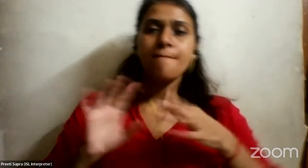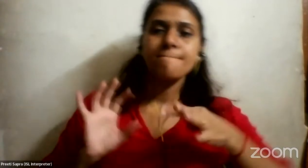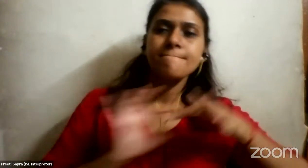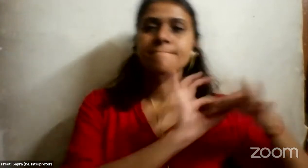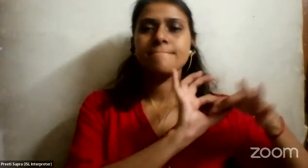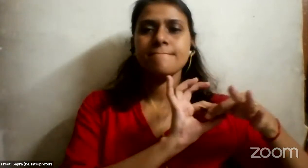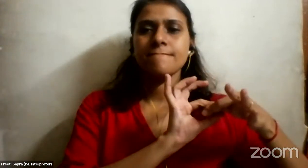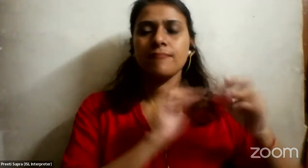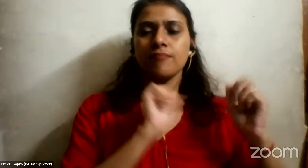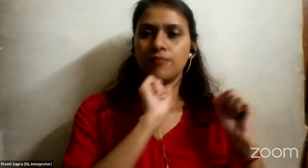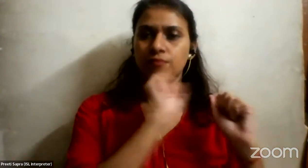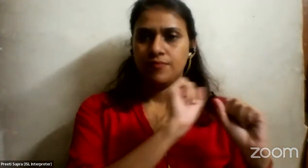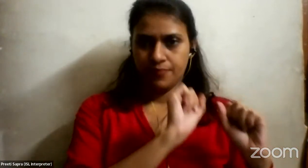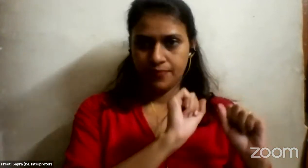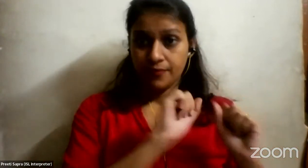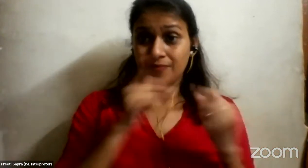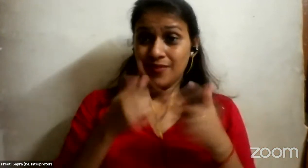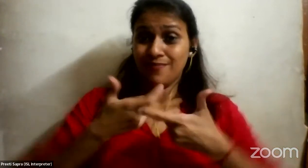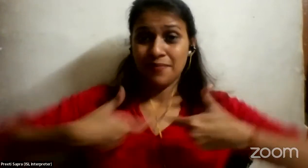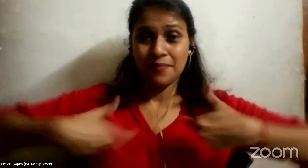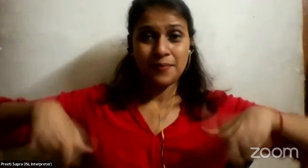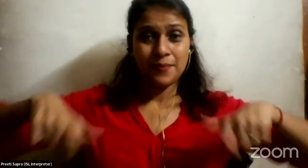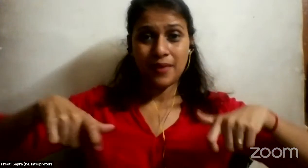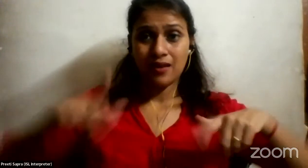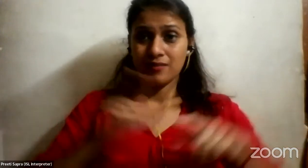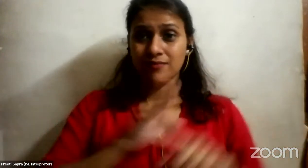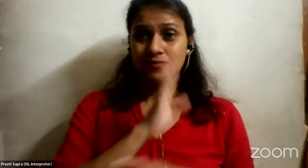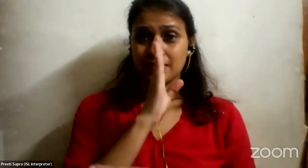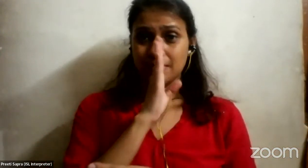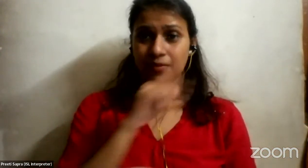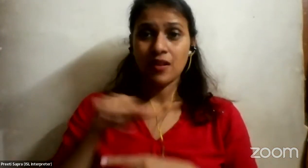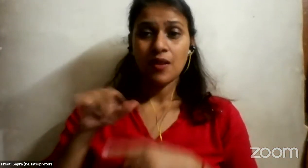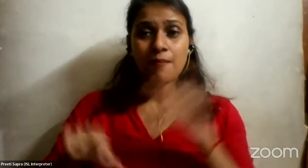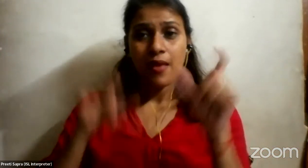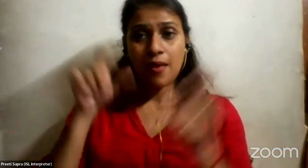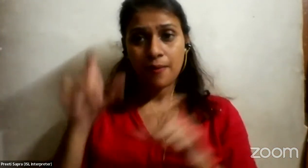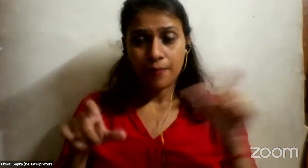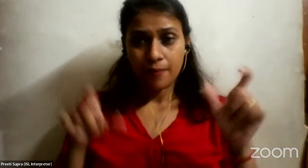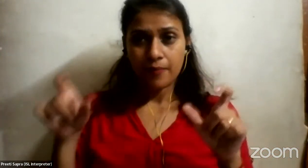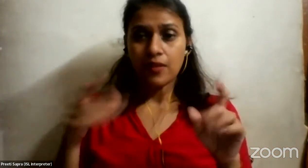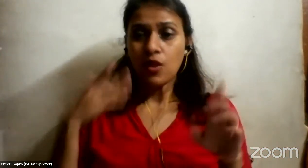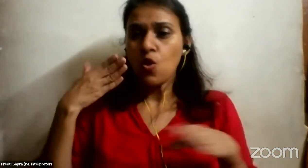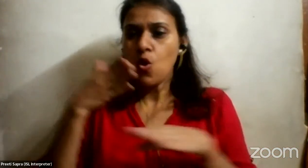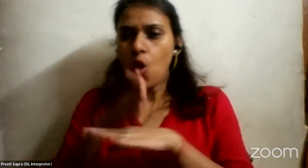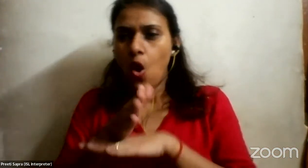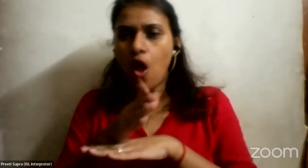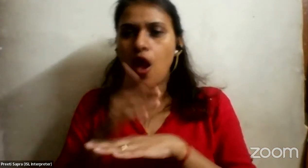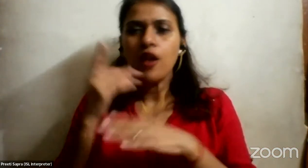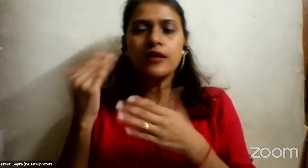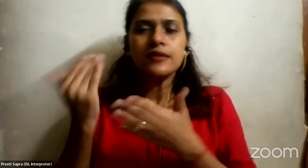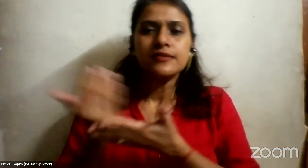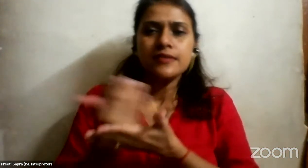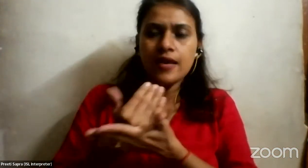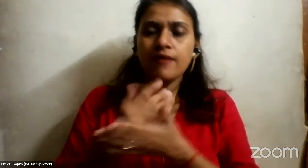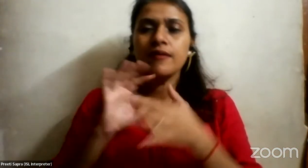are whether we should have a harms based approach to privacy and to